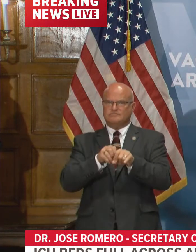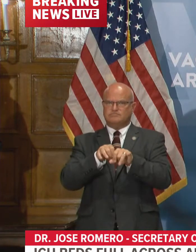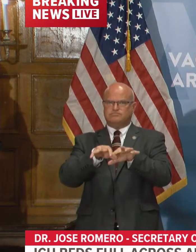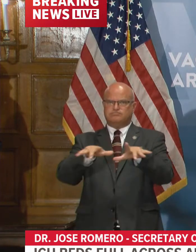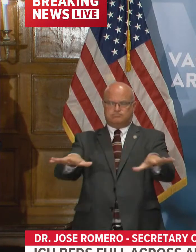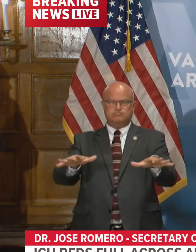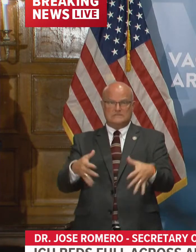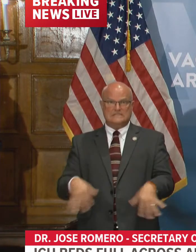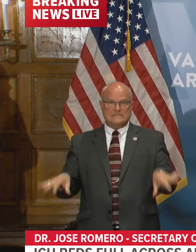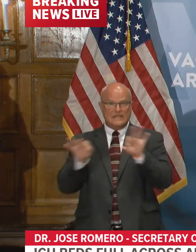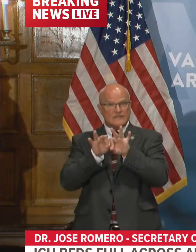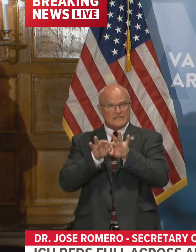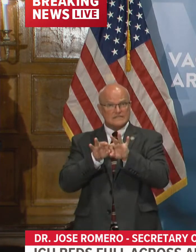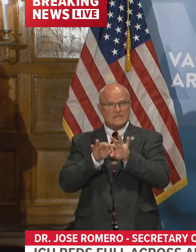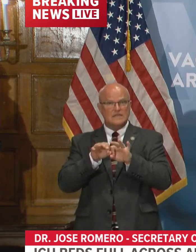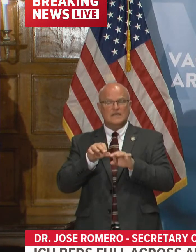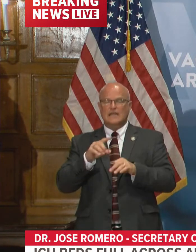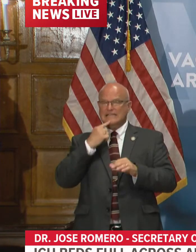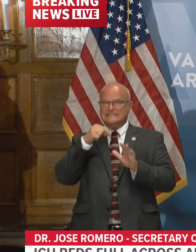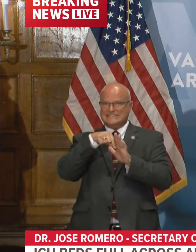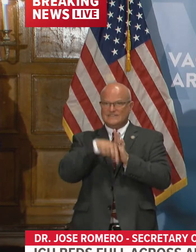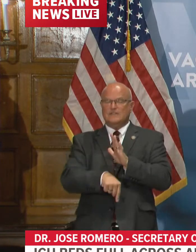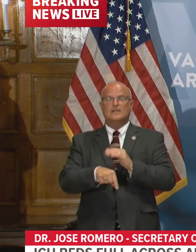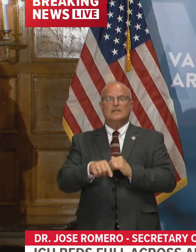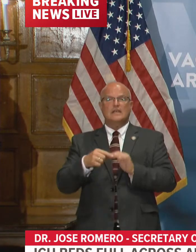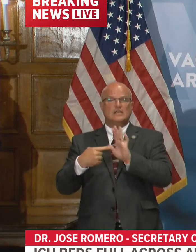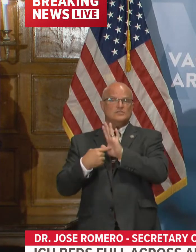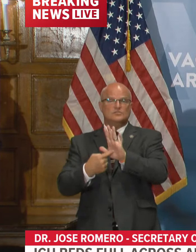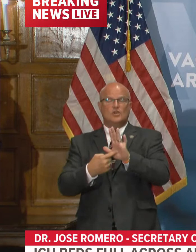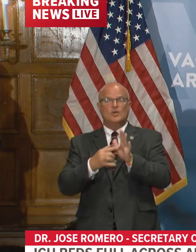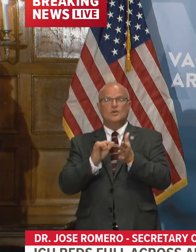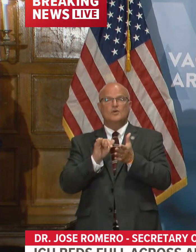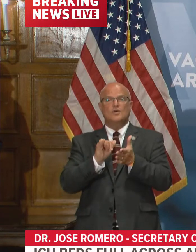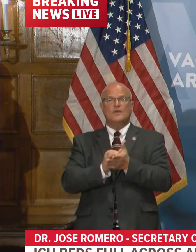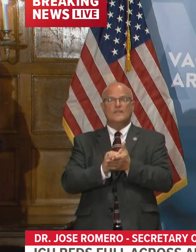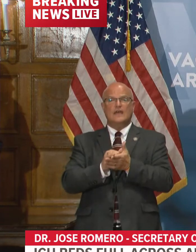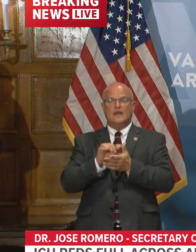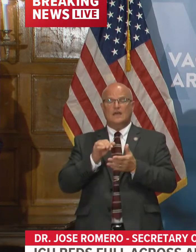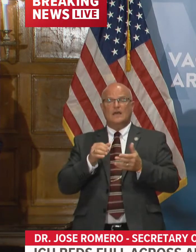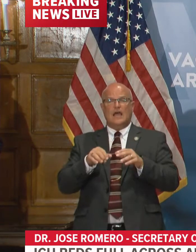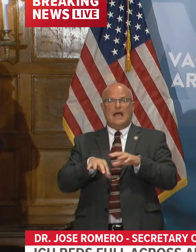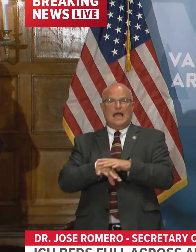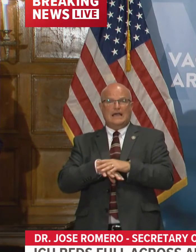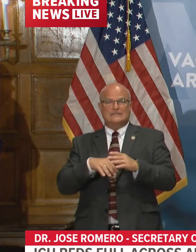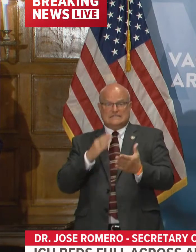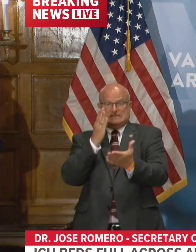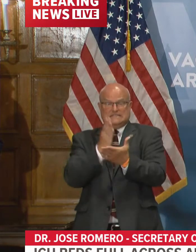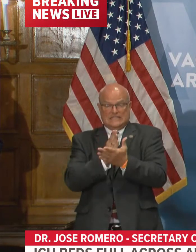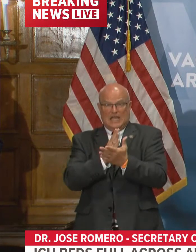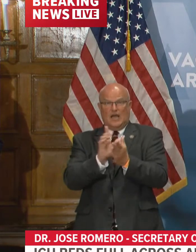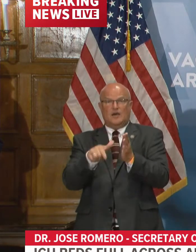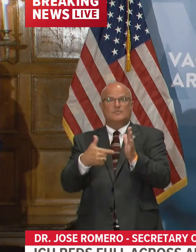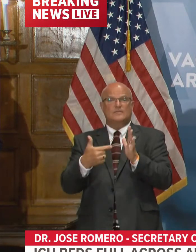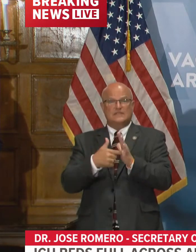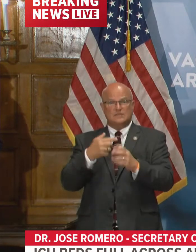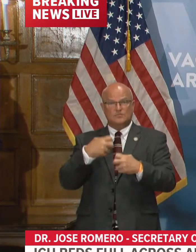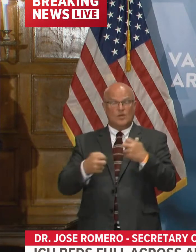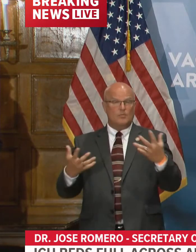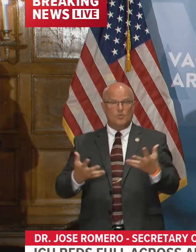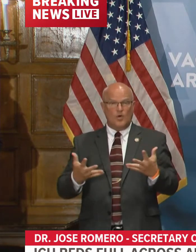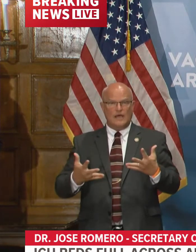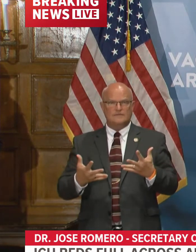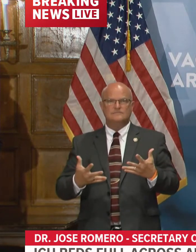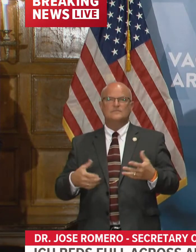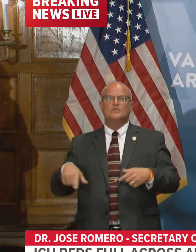is significant and severe. It points that the way out of this problem at this point